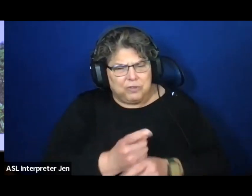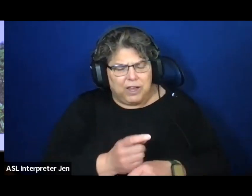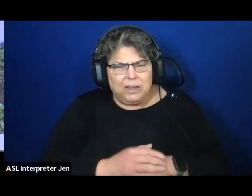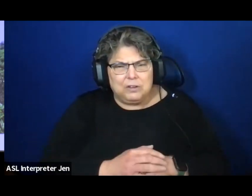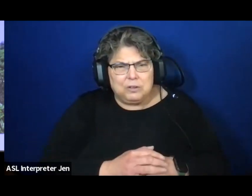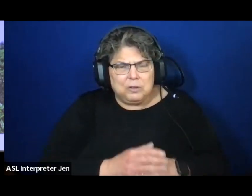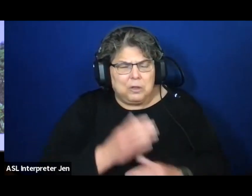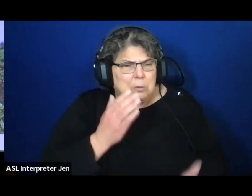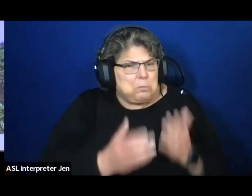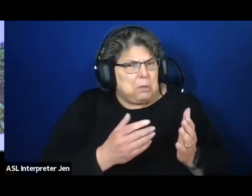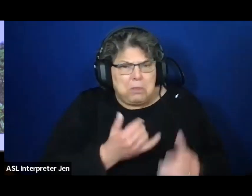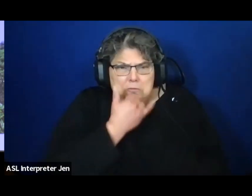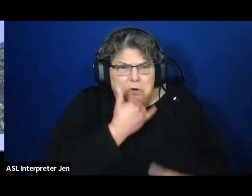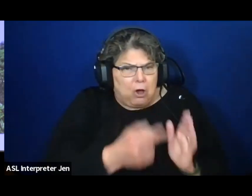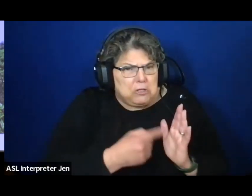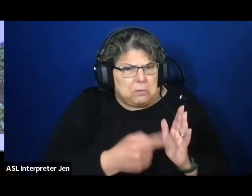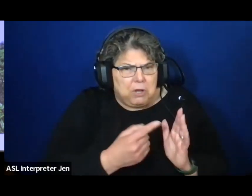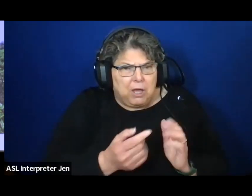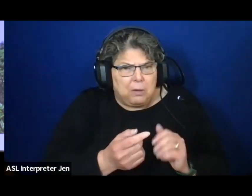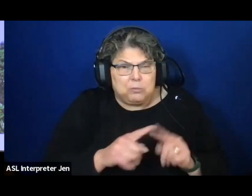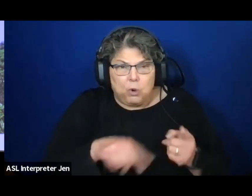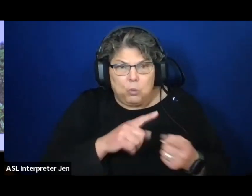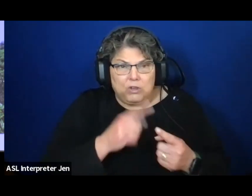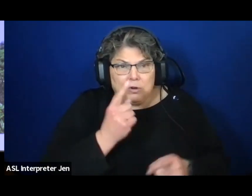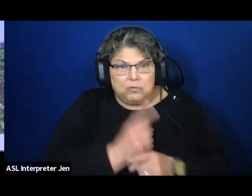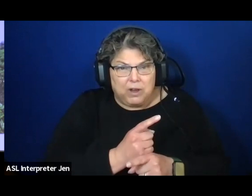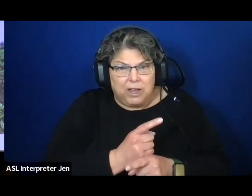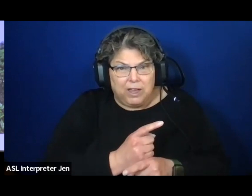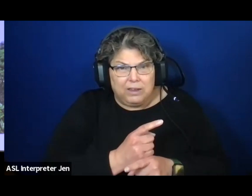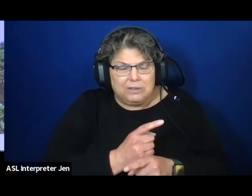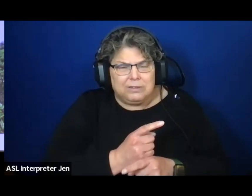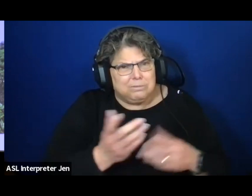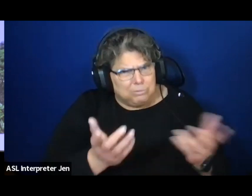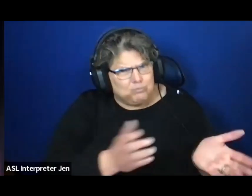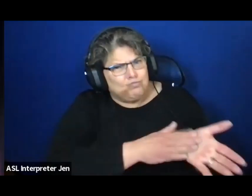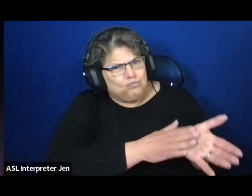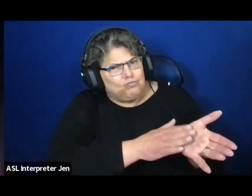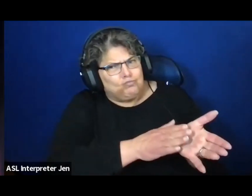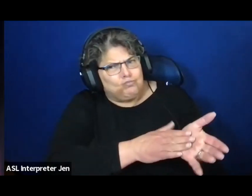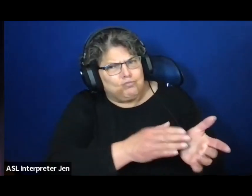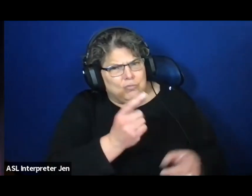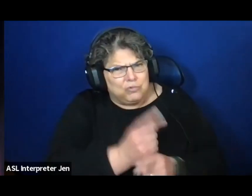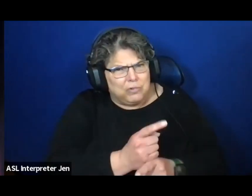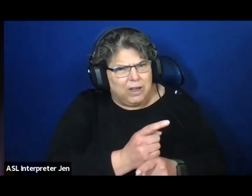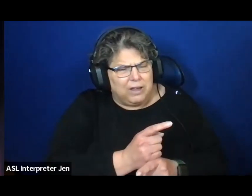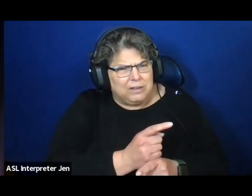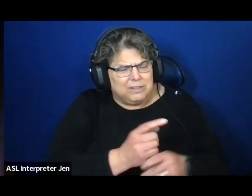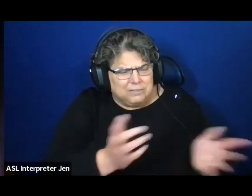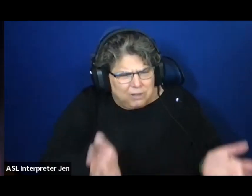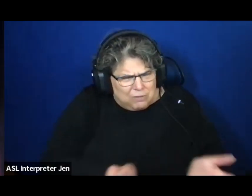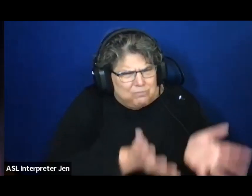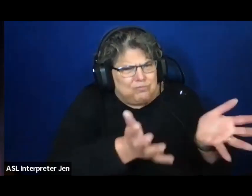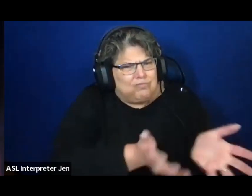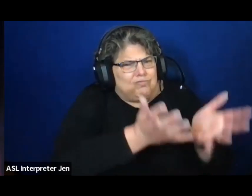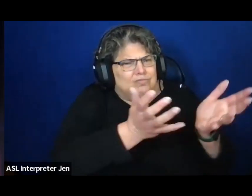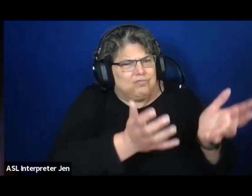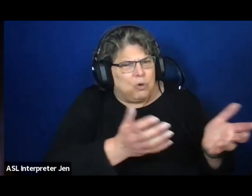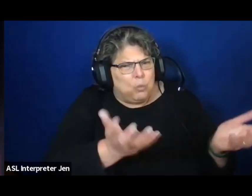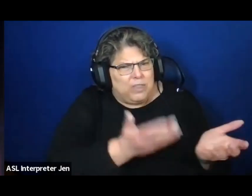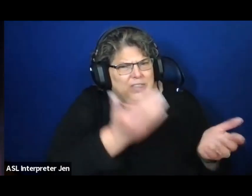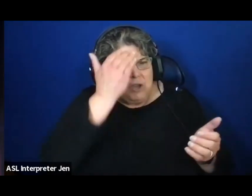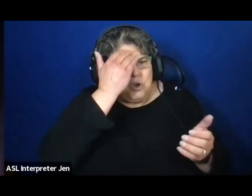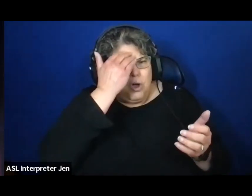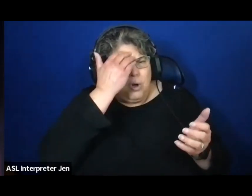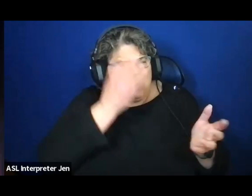might be wrong sometimes, but when they're right, give them their flowers, right? Uplift their knowledge, uplift what they know,